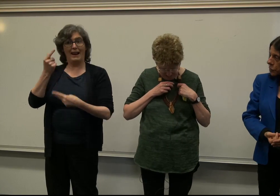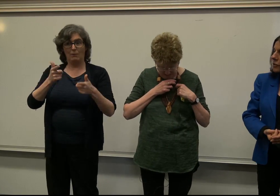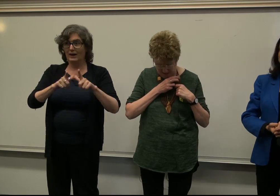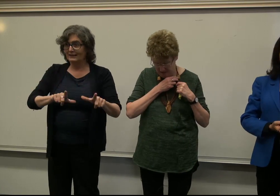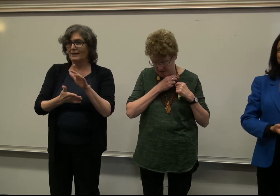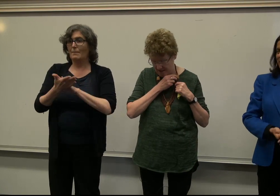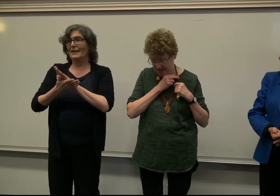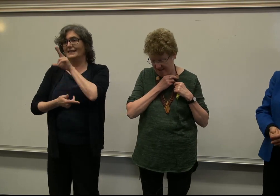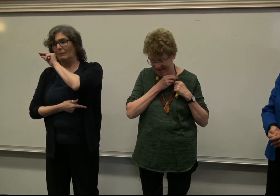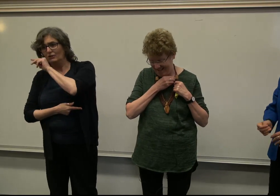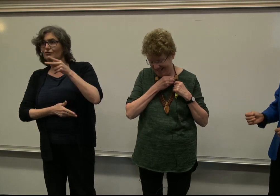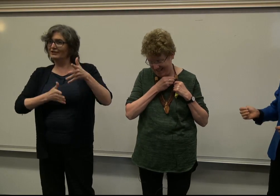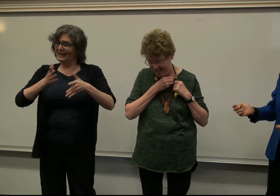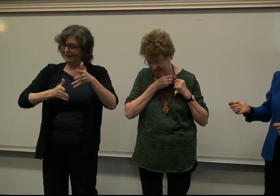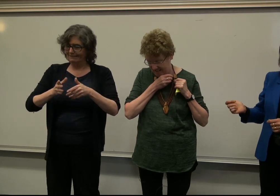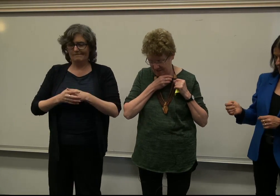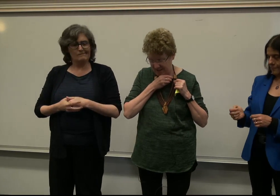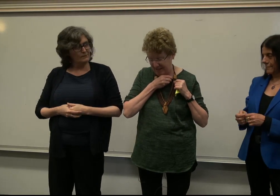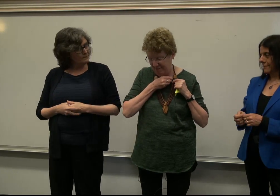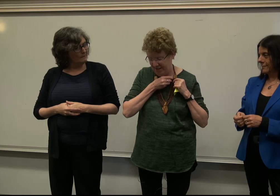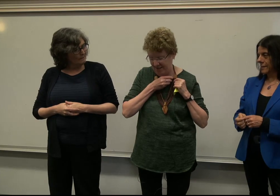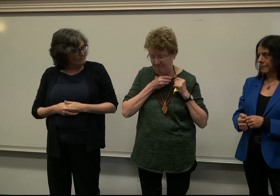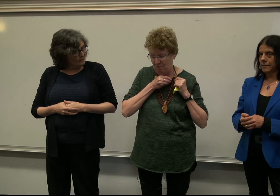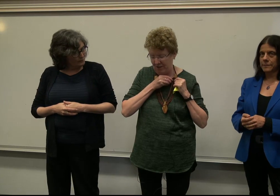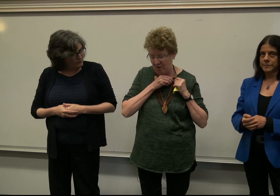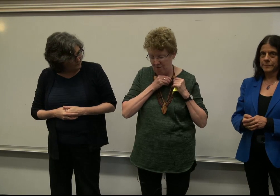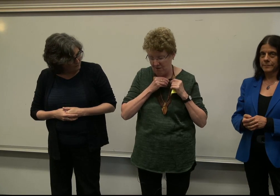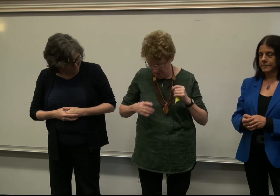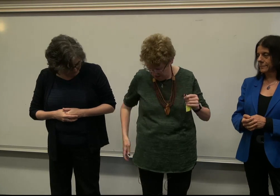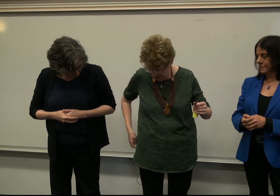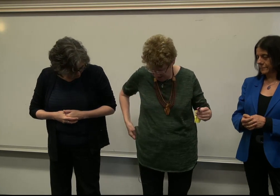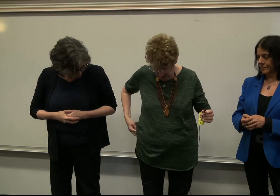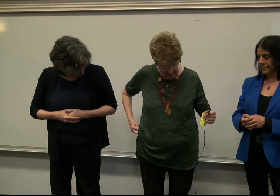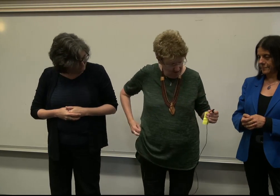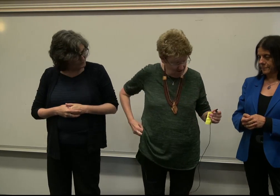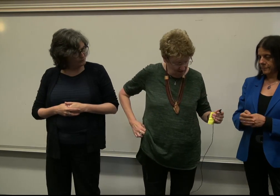you for inviting me. We'll just move this over.